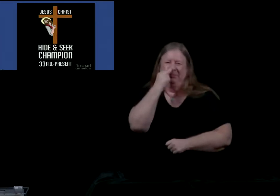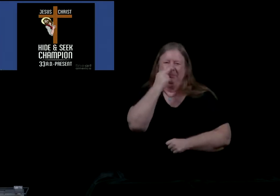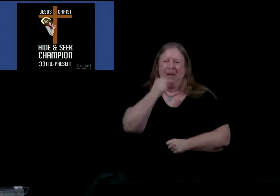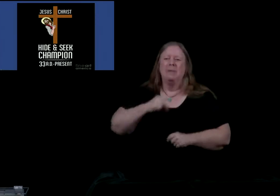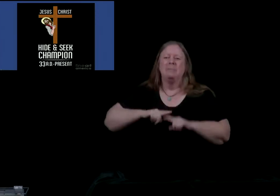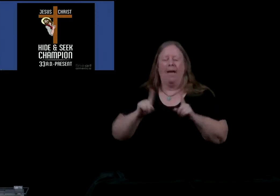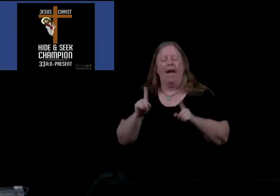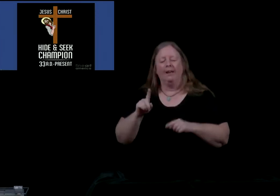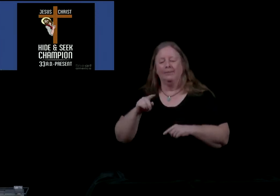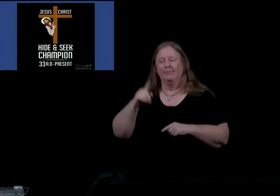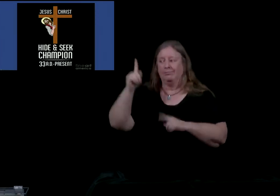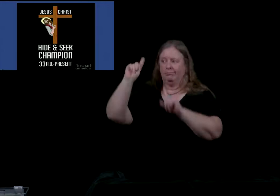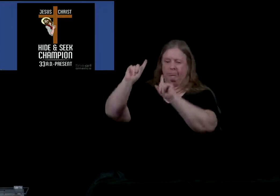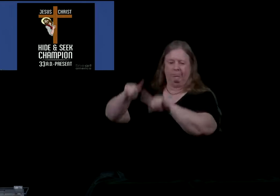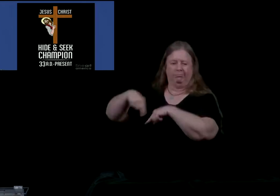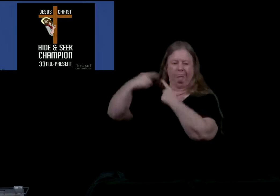Yeah, it doesn't make sense to some. That's okay.